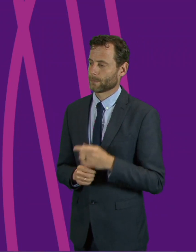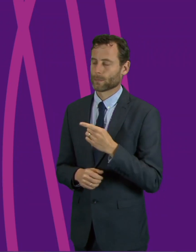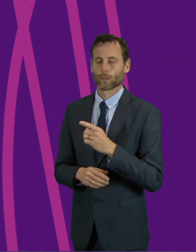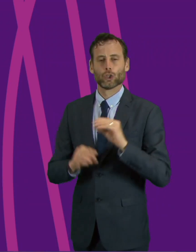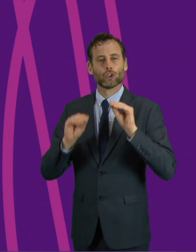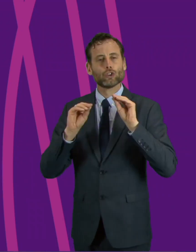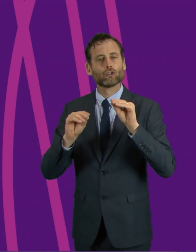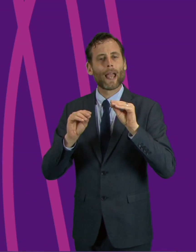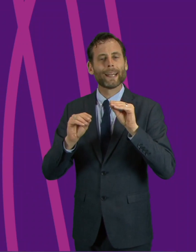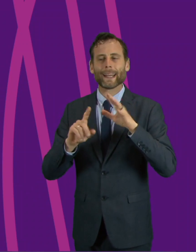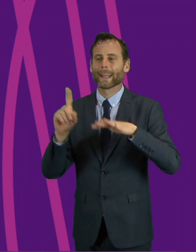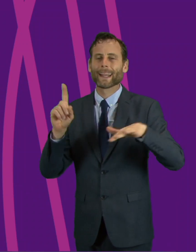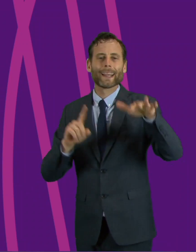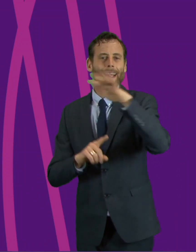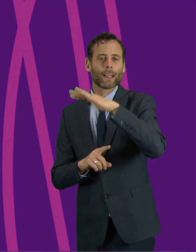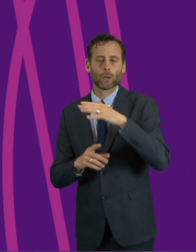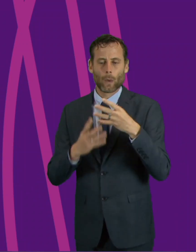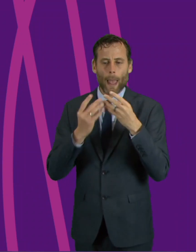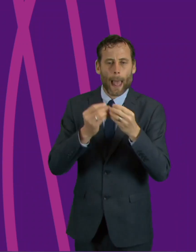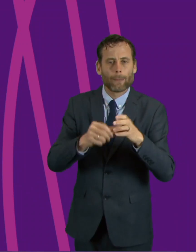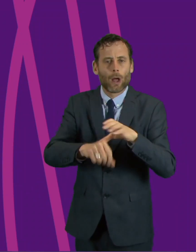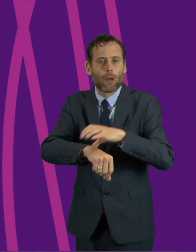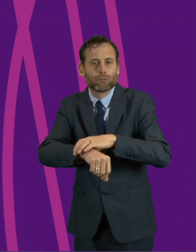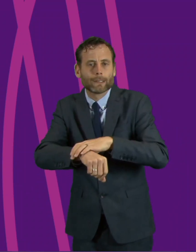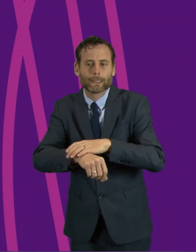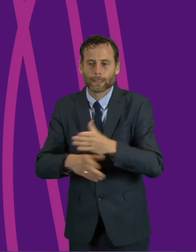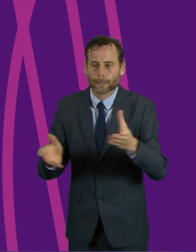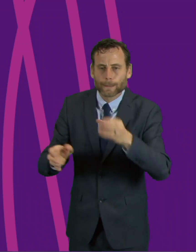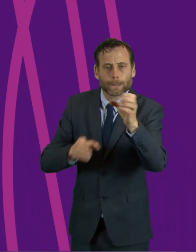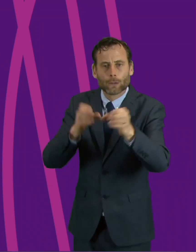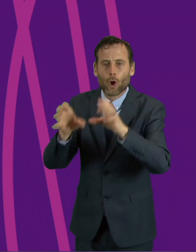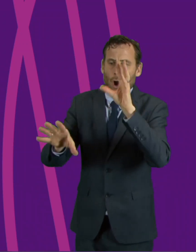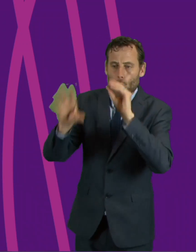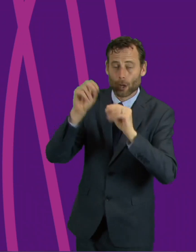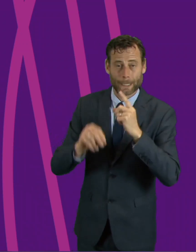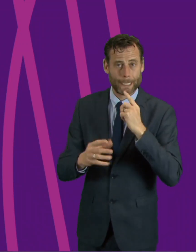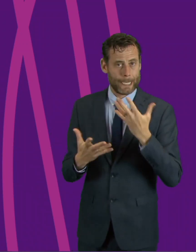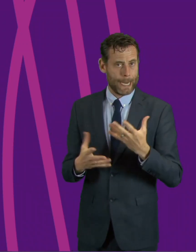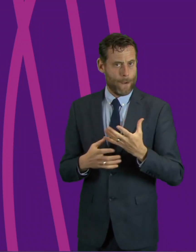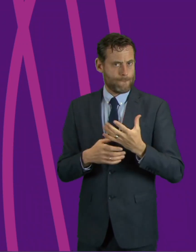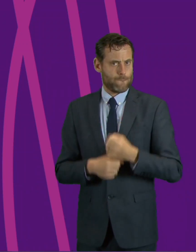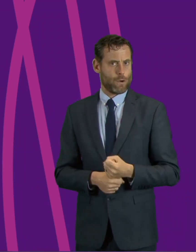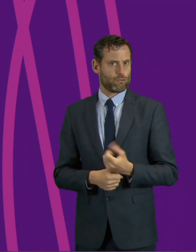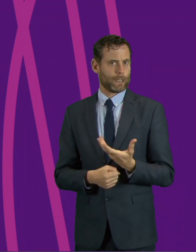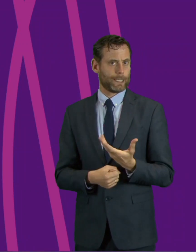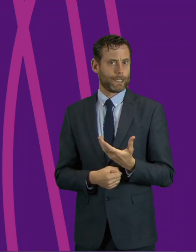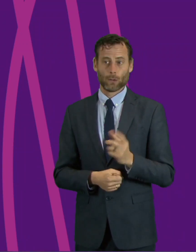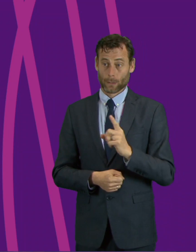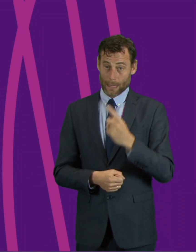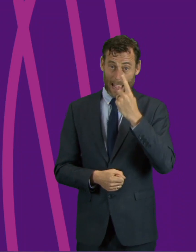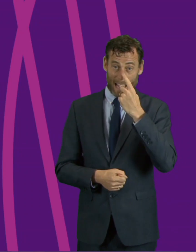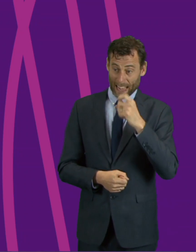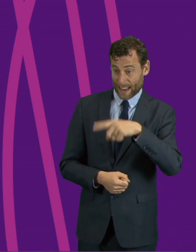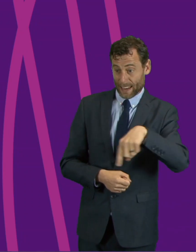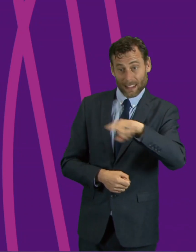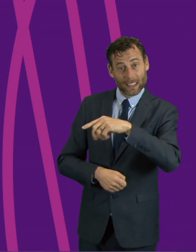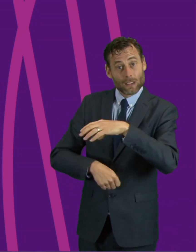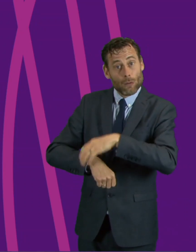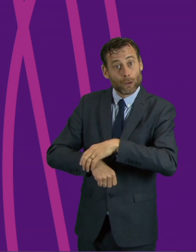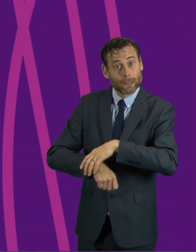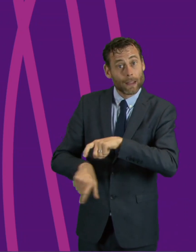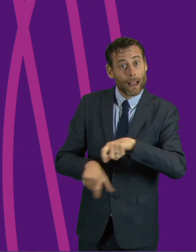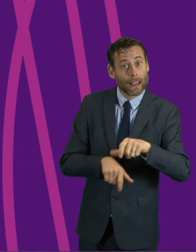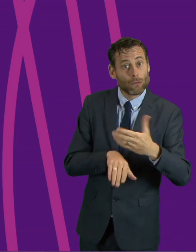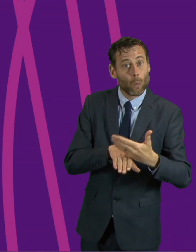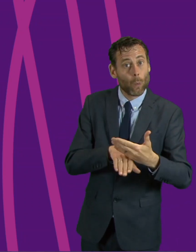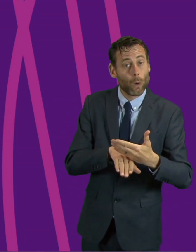and learners are now hugely frustrated with the lack of confirmation from the Scottish Government as to whether they can continue to work. By following